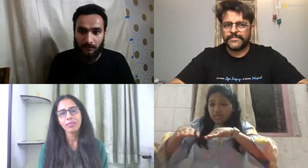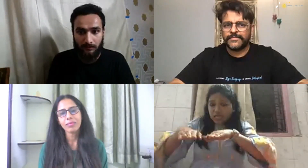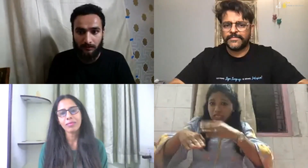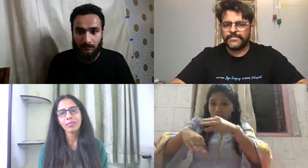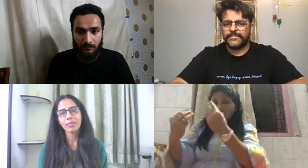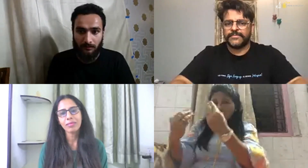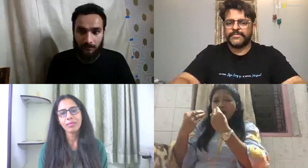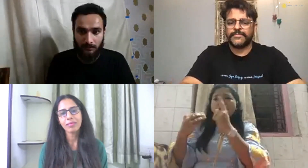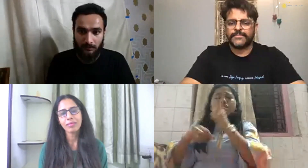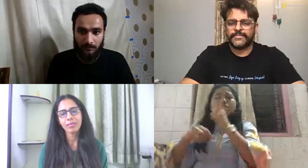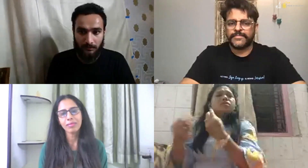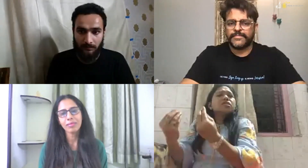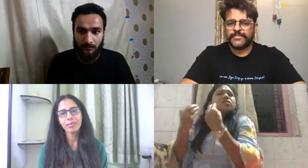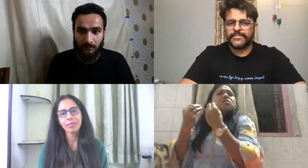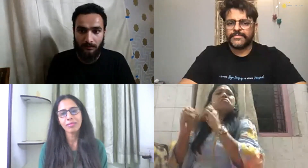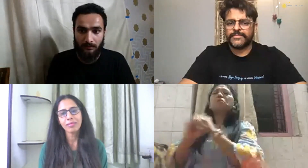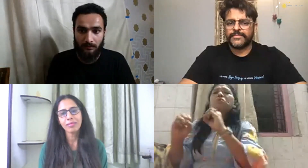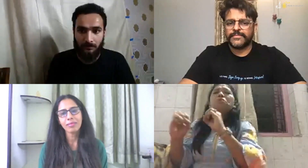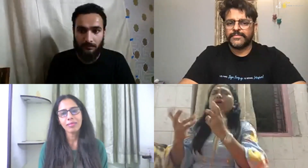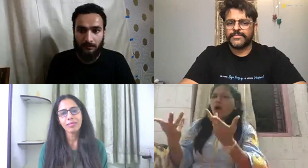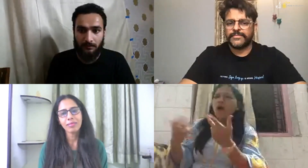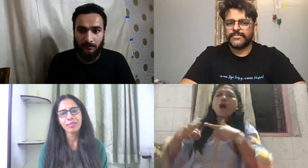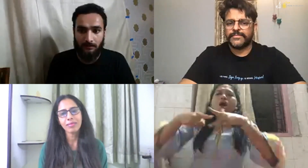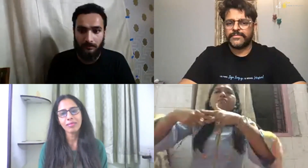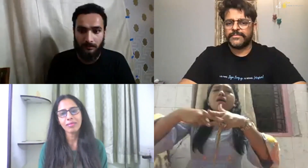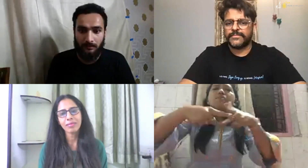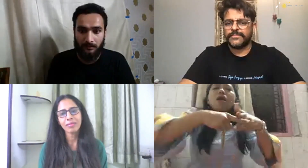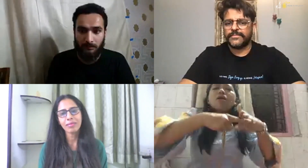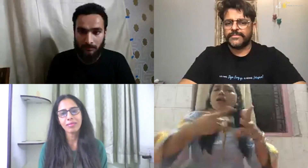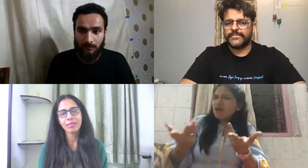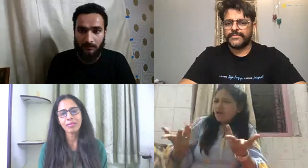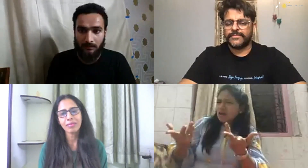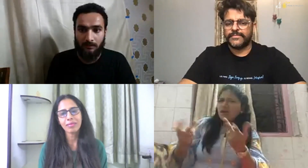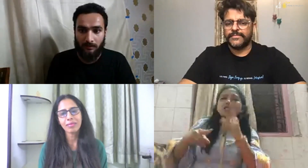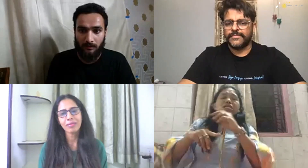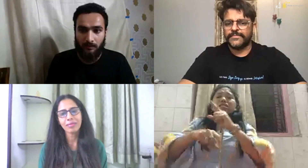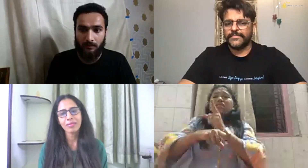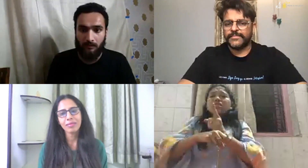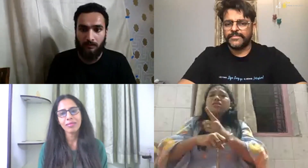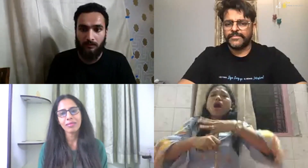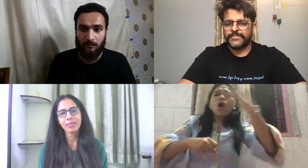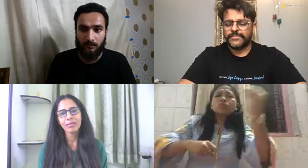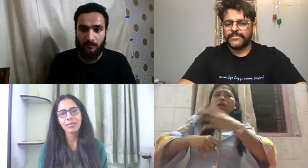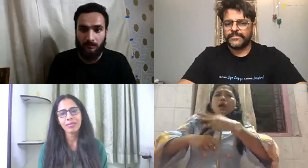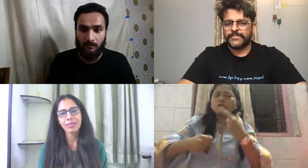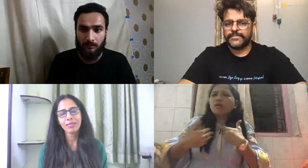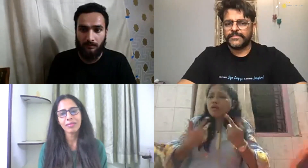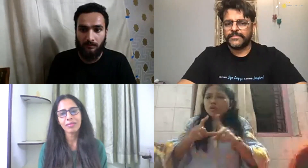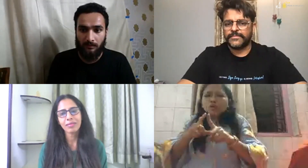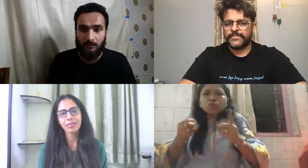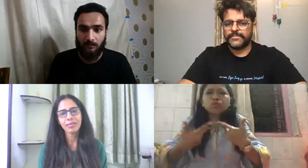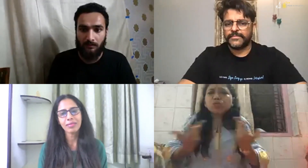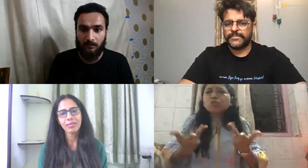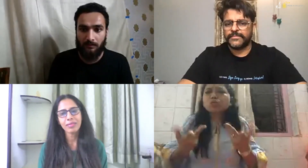Right. So, when I learned tailoring work from my teacher, so actually she didn't teach me that